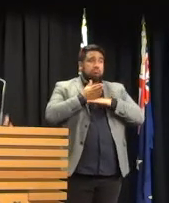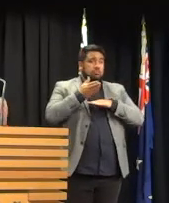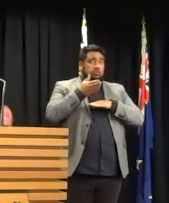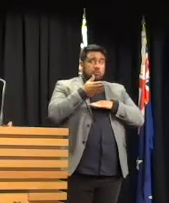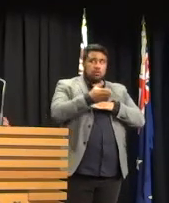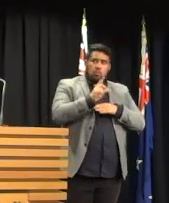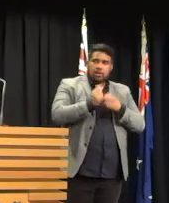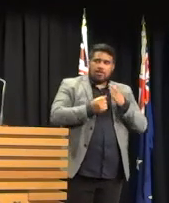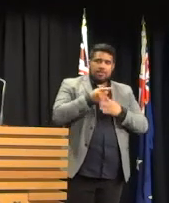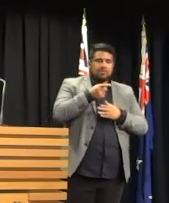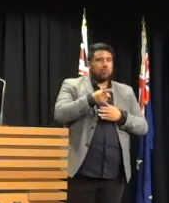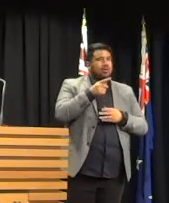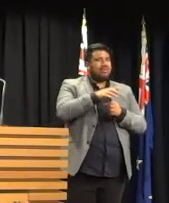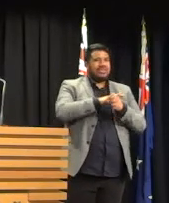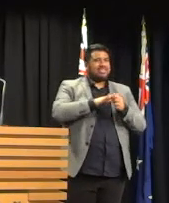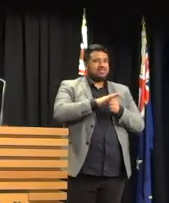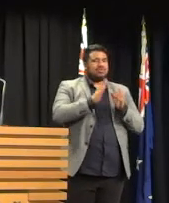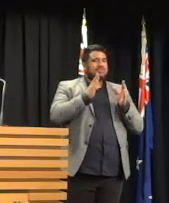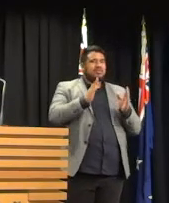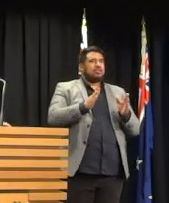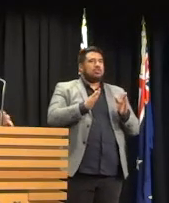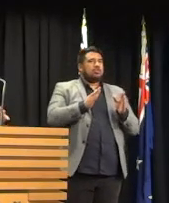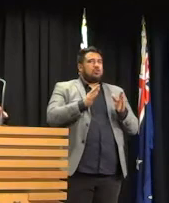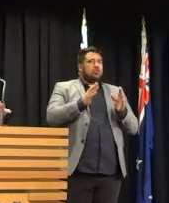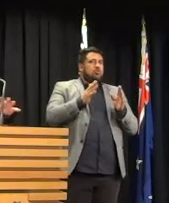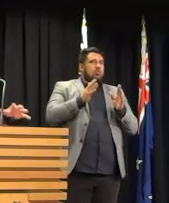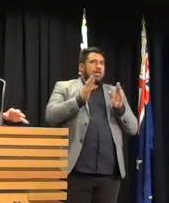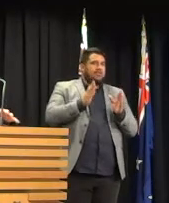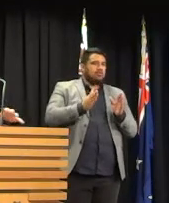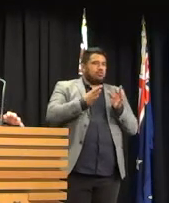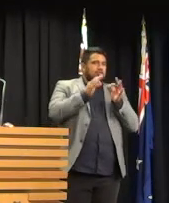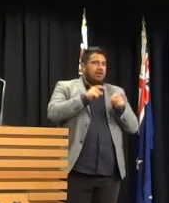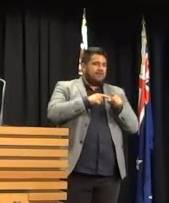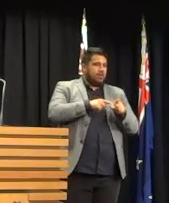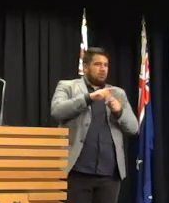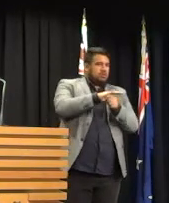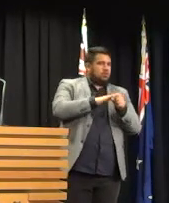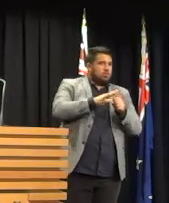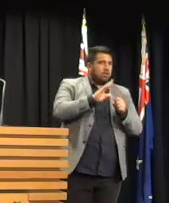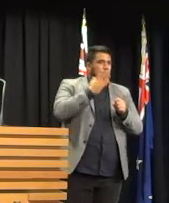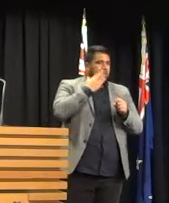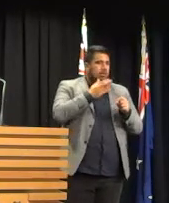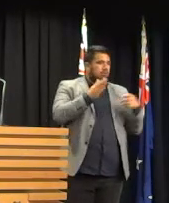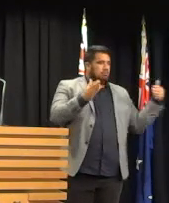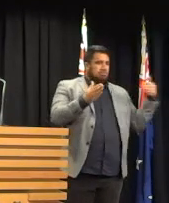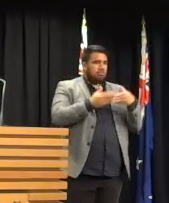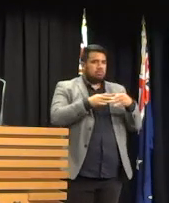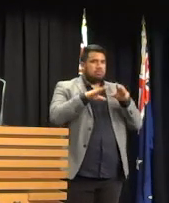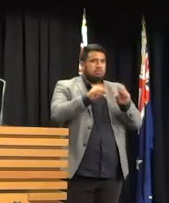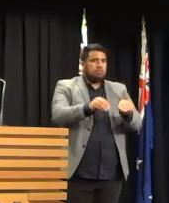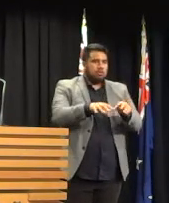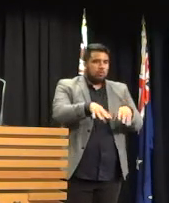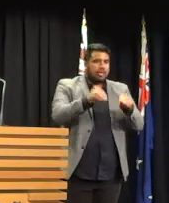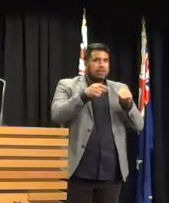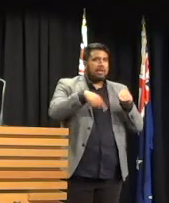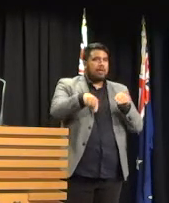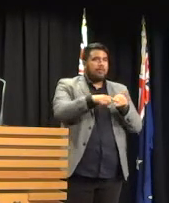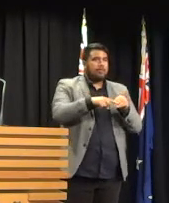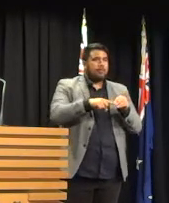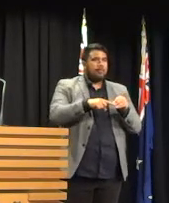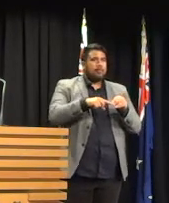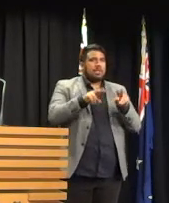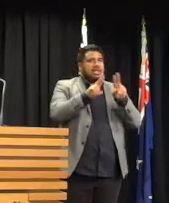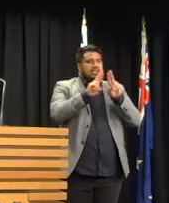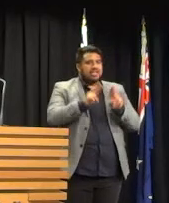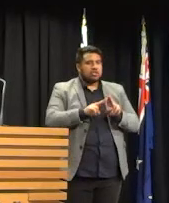situation that actually comes down to the point at which someone's picked up, and it ultimately relies on the international waters that someone's in at the time. Yeah, and I'm just